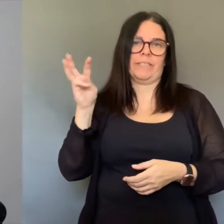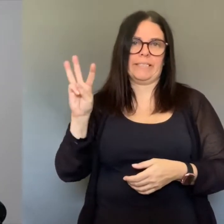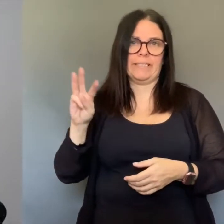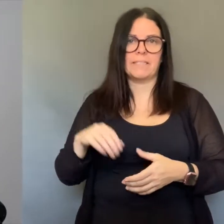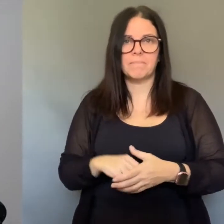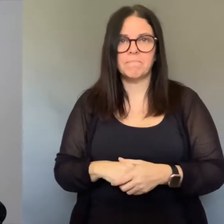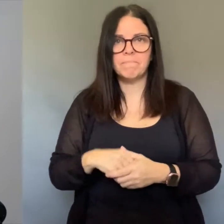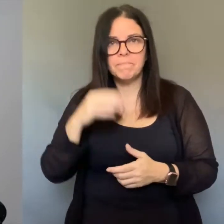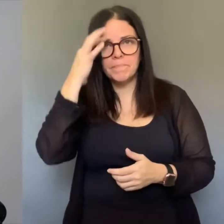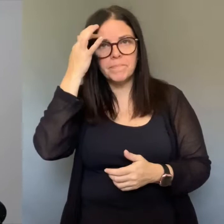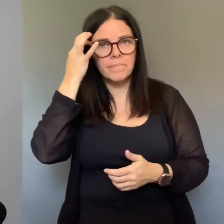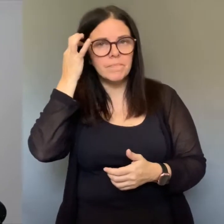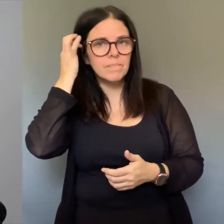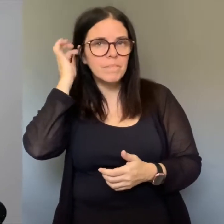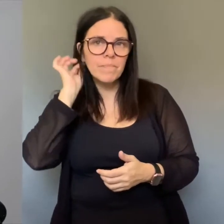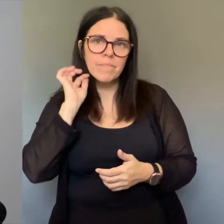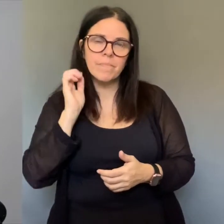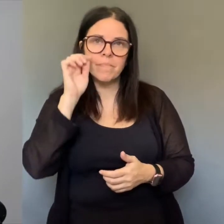are pending.